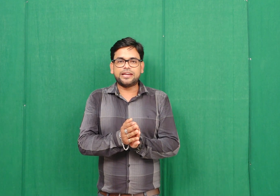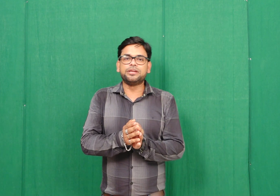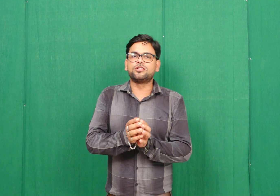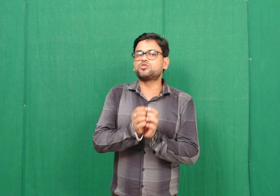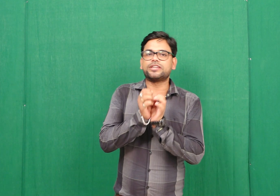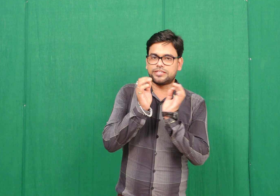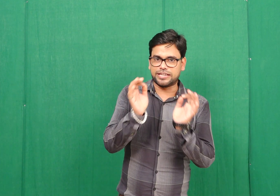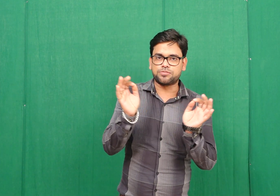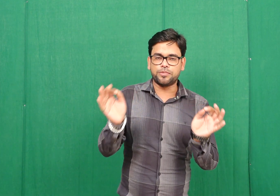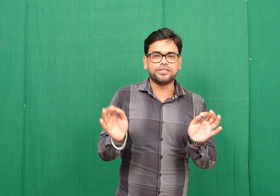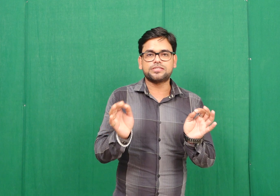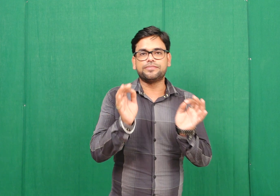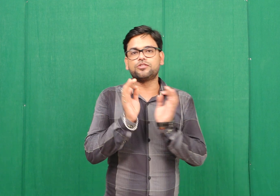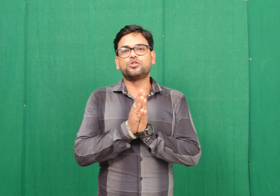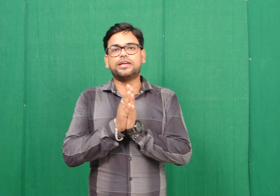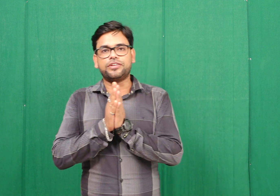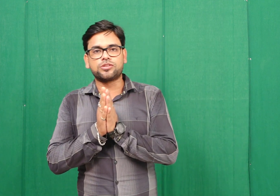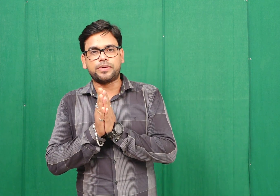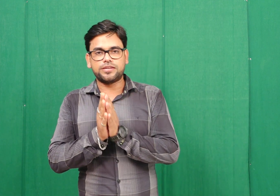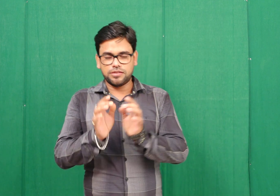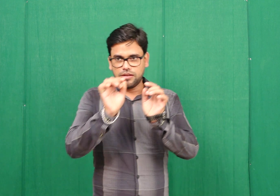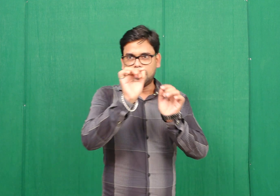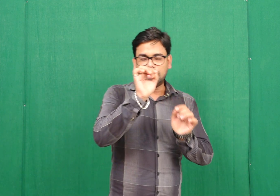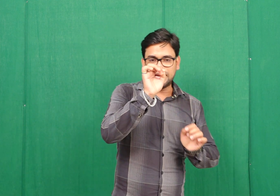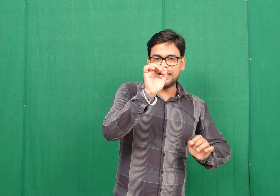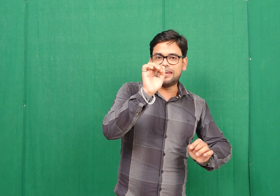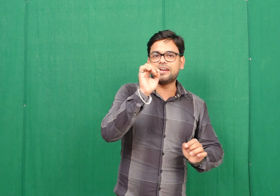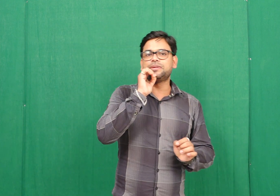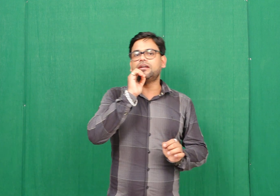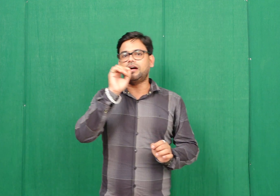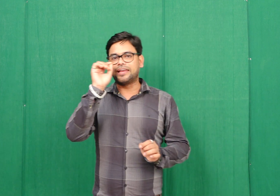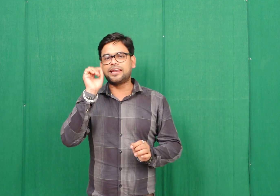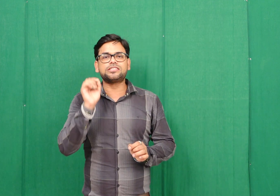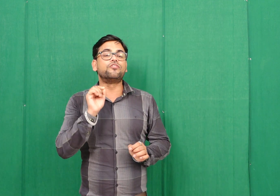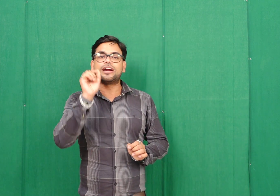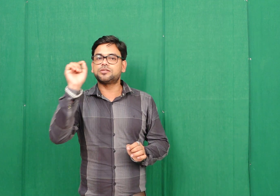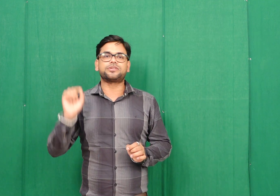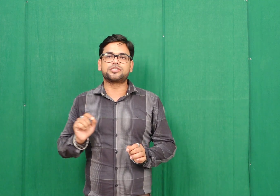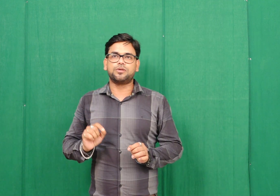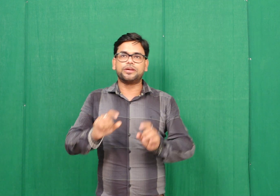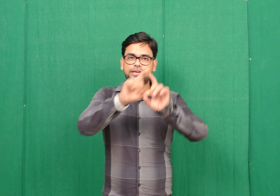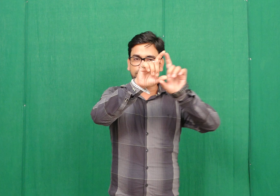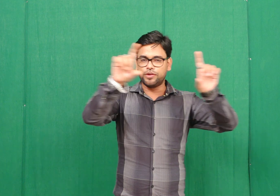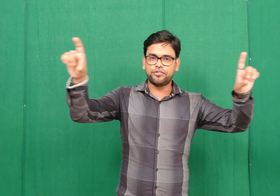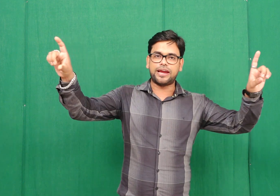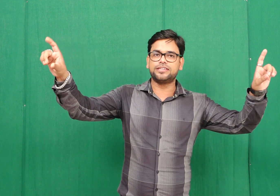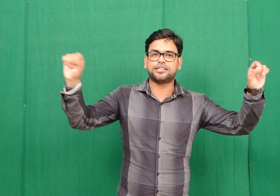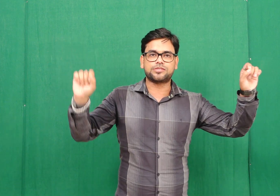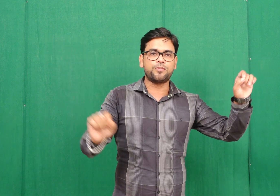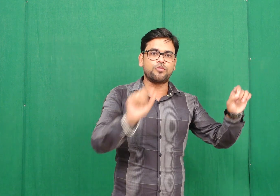Let me introduce what is a transformer is. If you go to the definition part, let me analyze the words of transformer. If you write the transformer word,